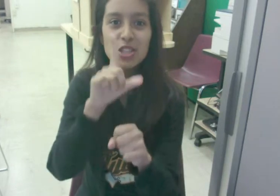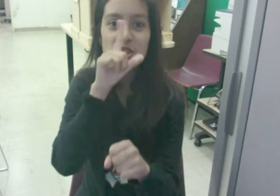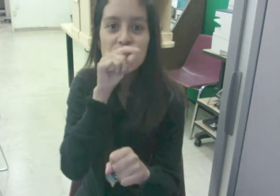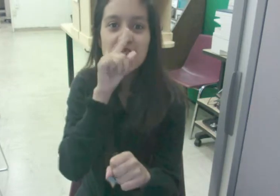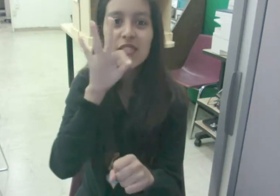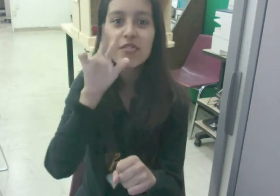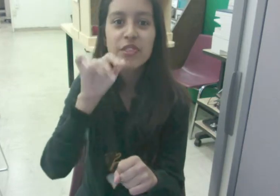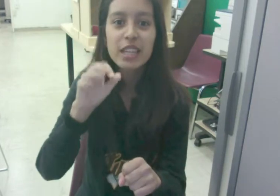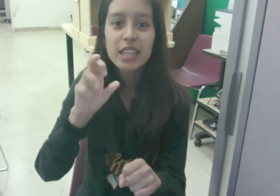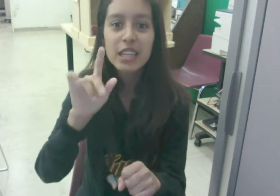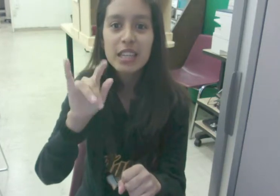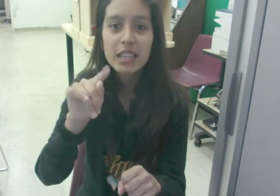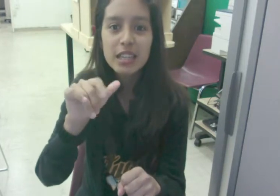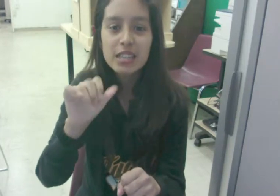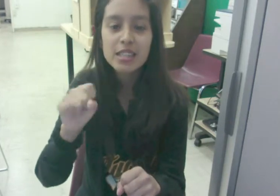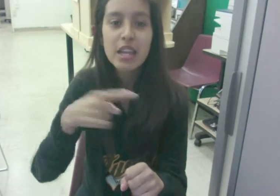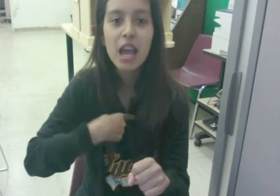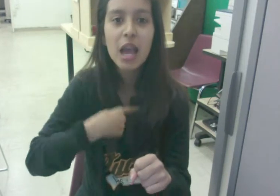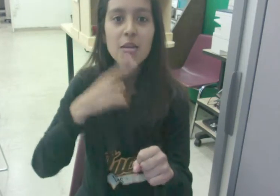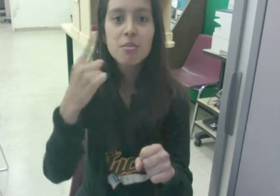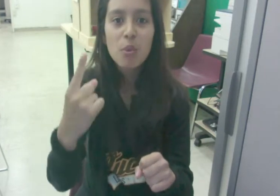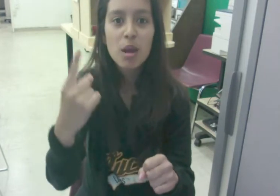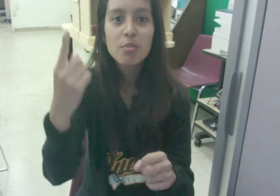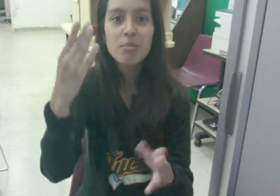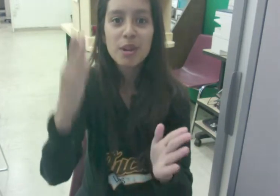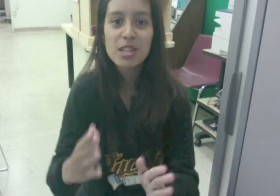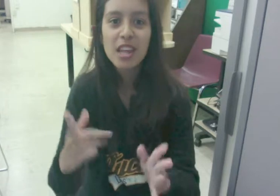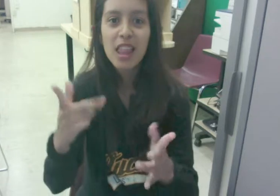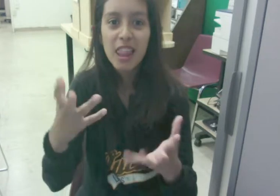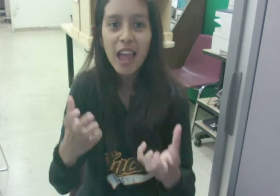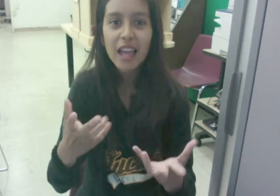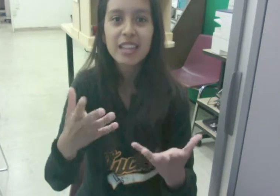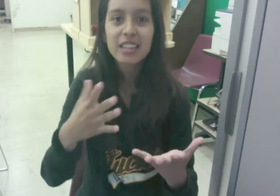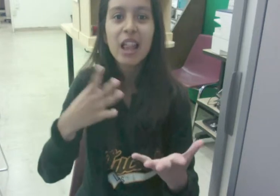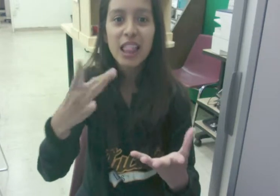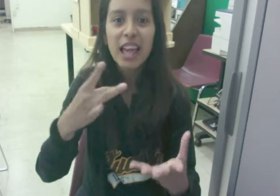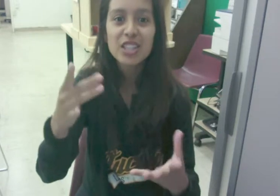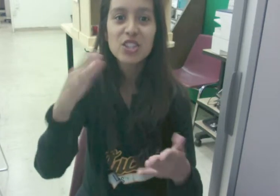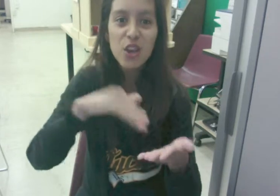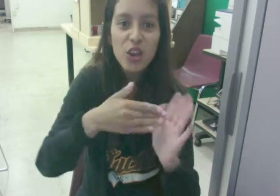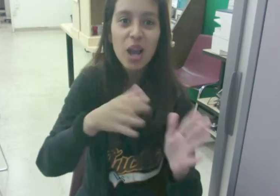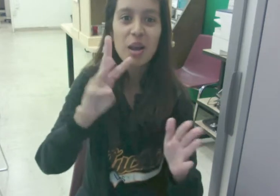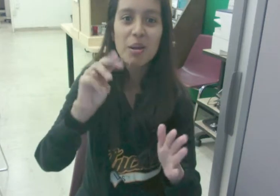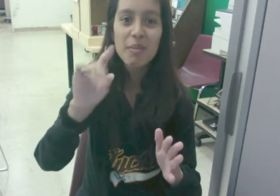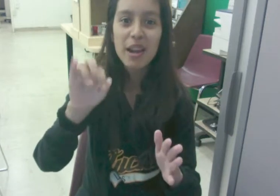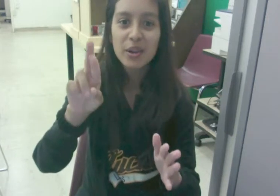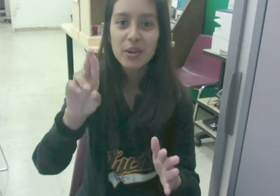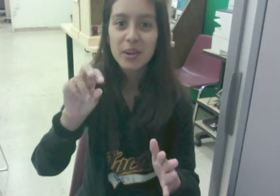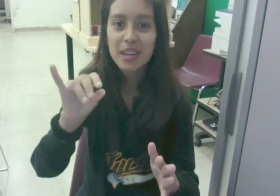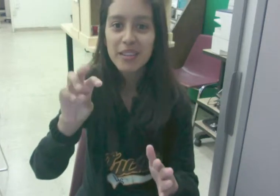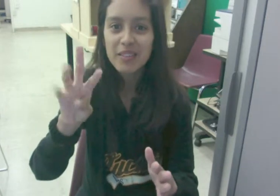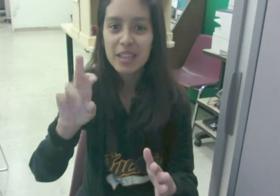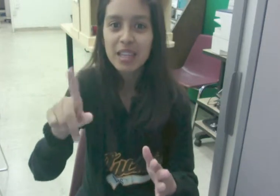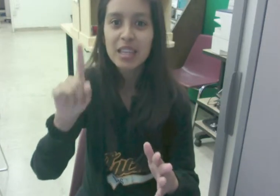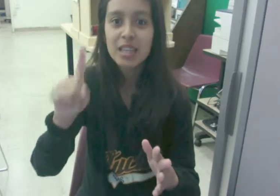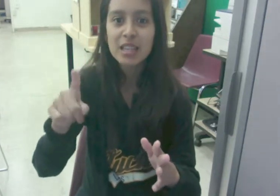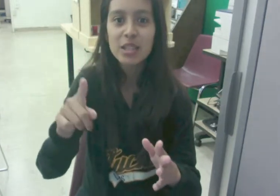I'm one of those people who likes to cook things in a microwave. And if you're one of those people who doesn't know how to cook, this is a very easy thing to